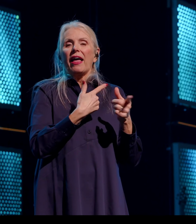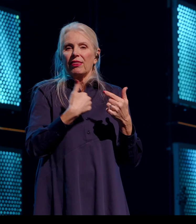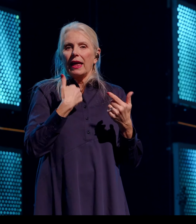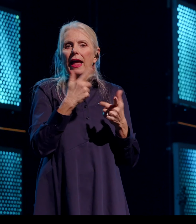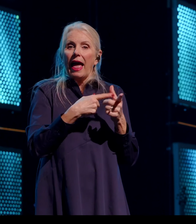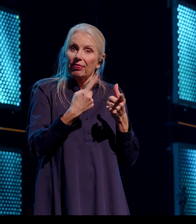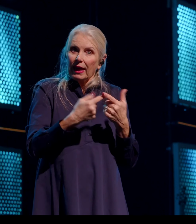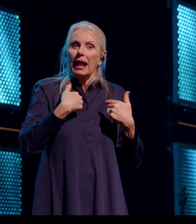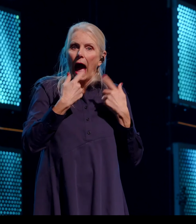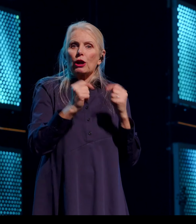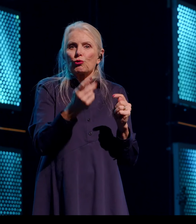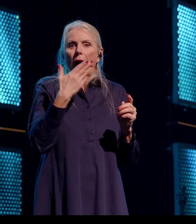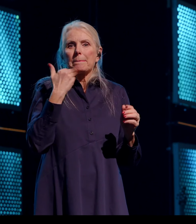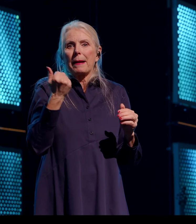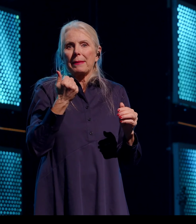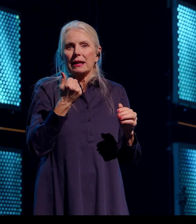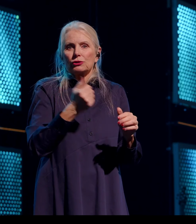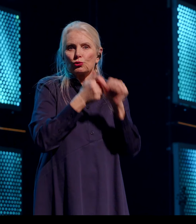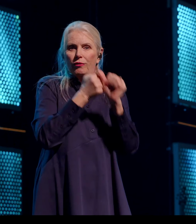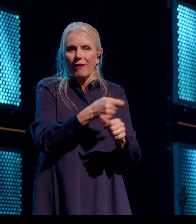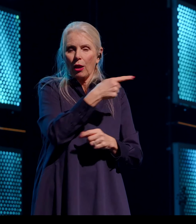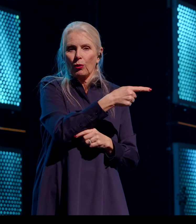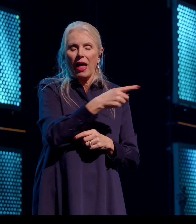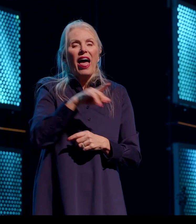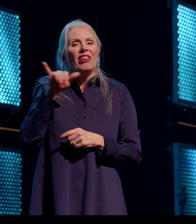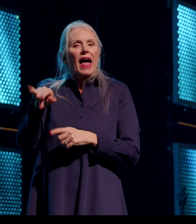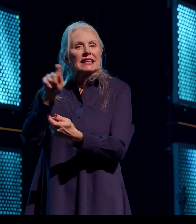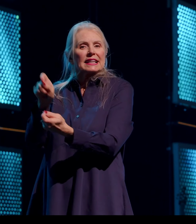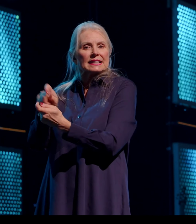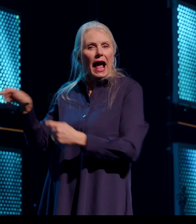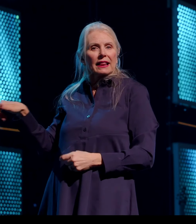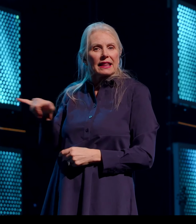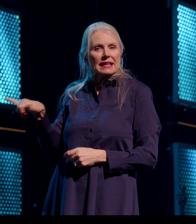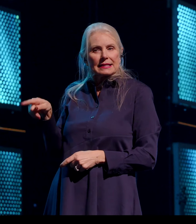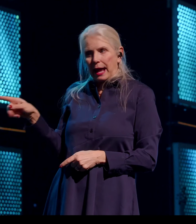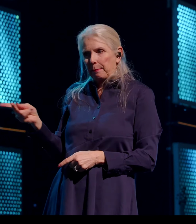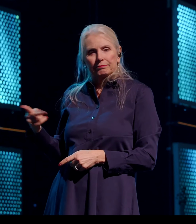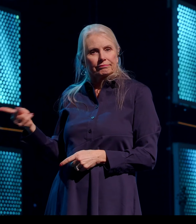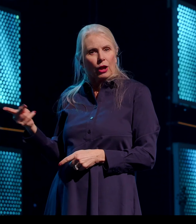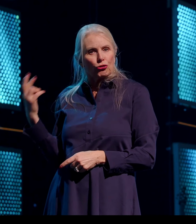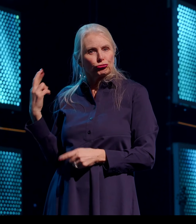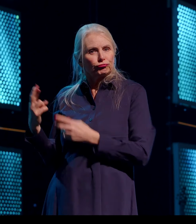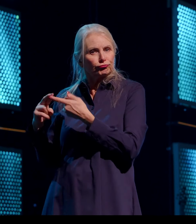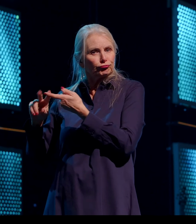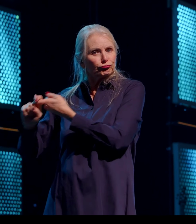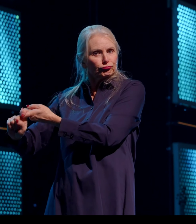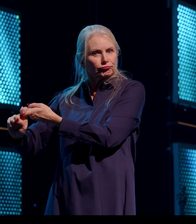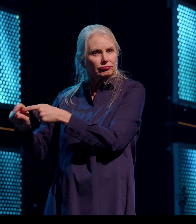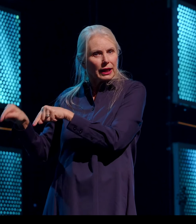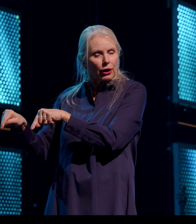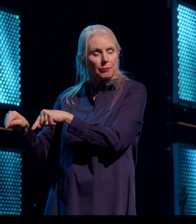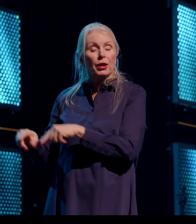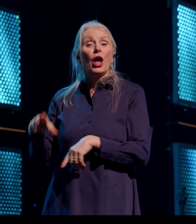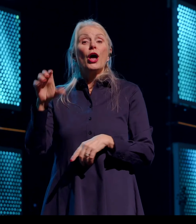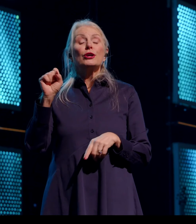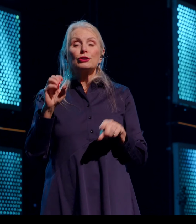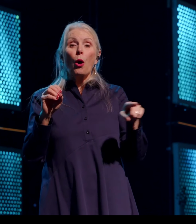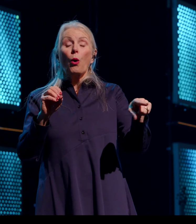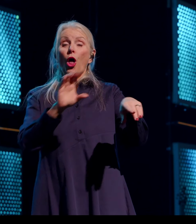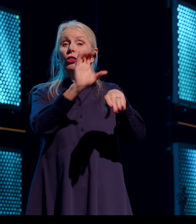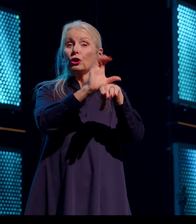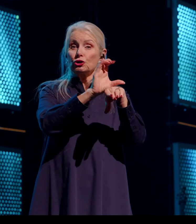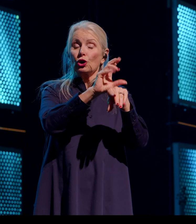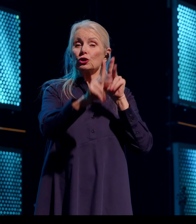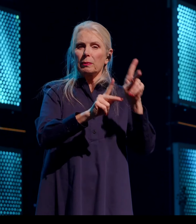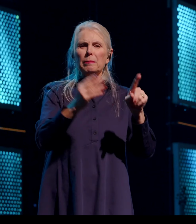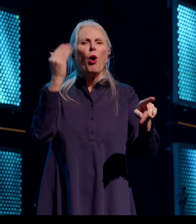in his footsteps. That's the type of relationship that Paul and Timothy had. Now, the church of Philippi would have known Timothy. They would have loved